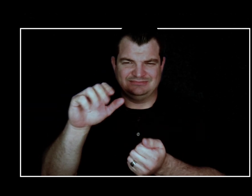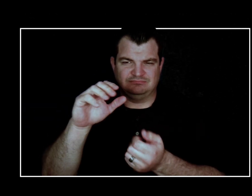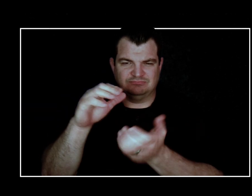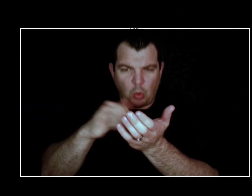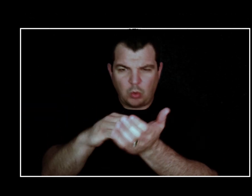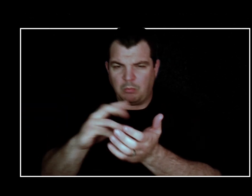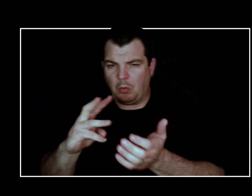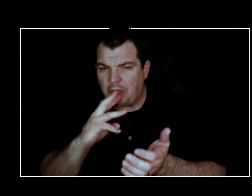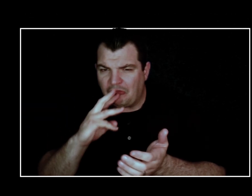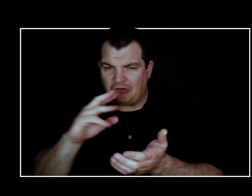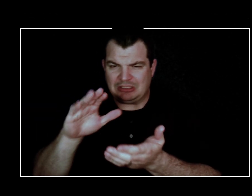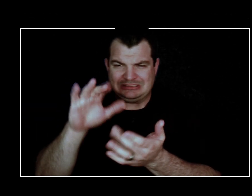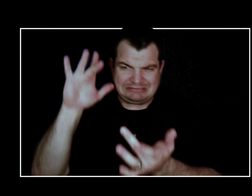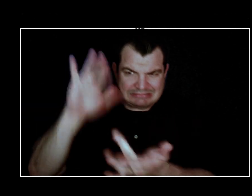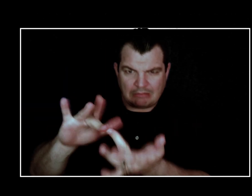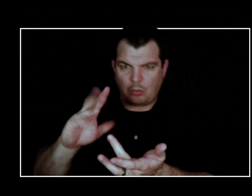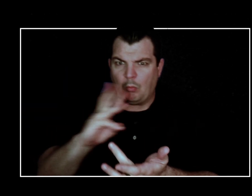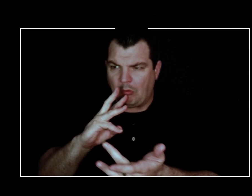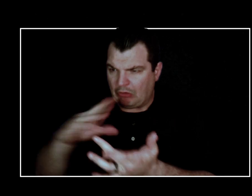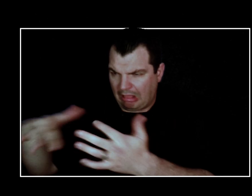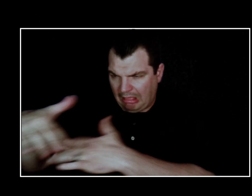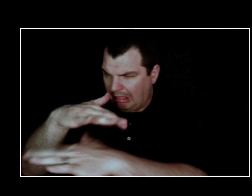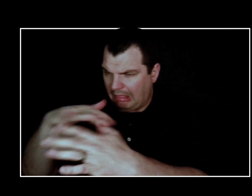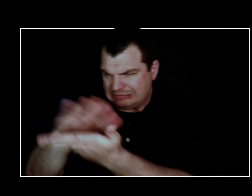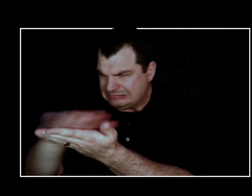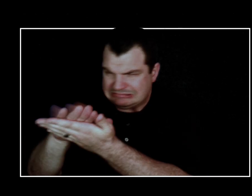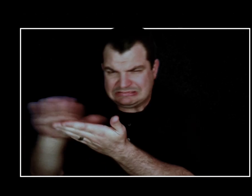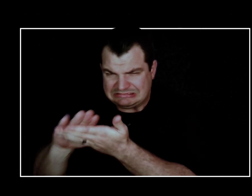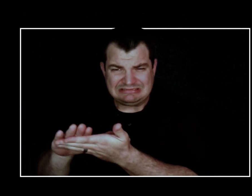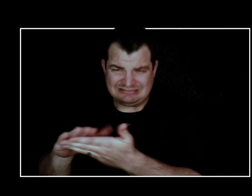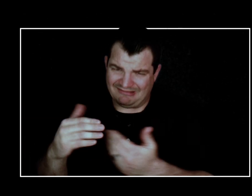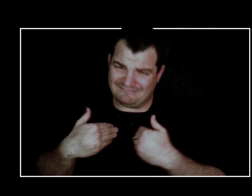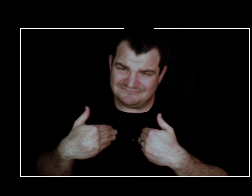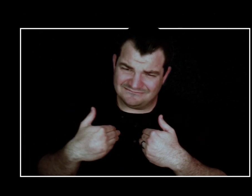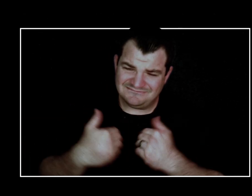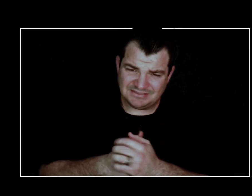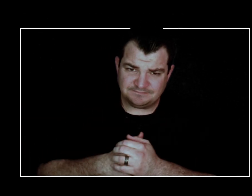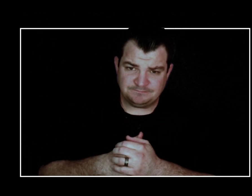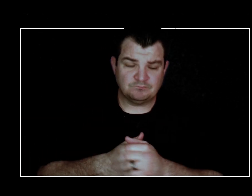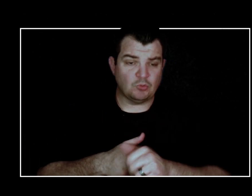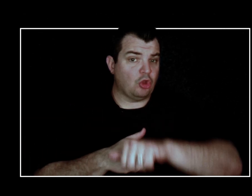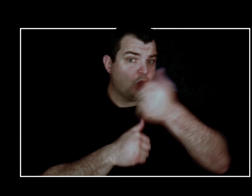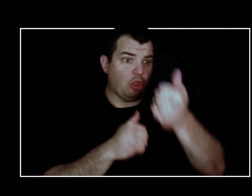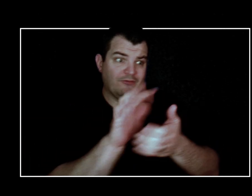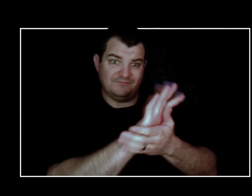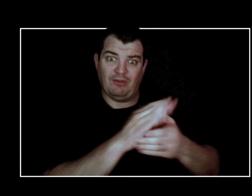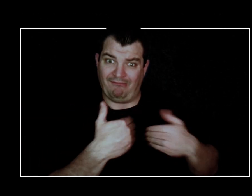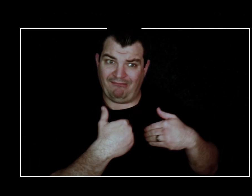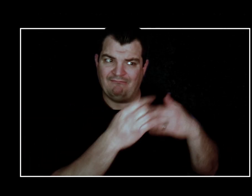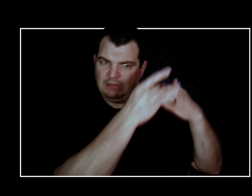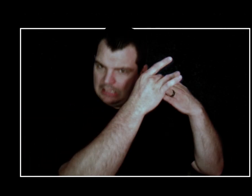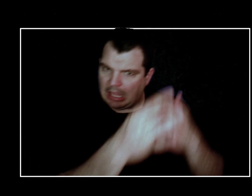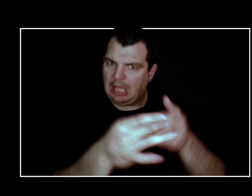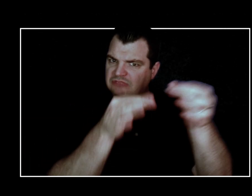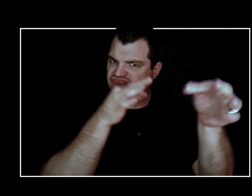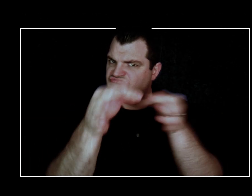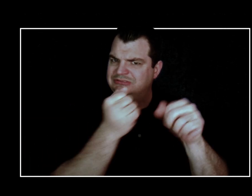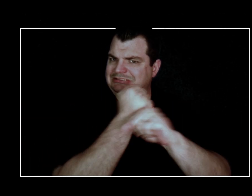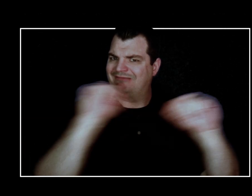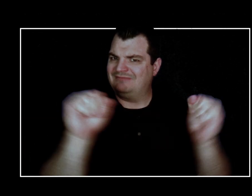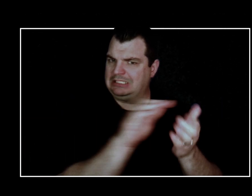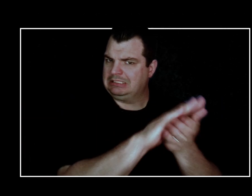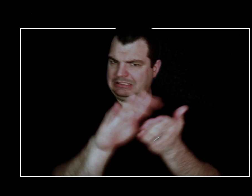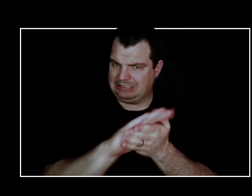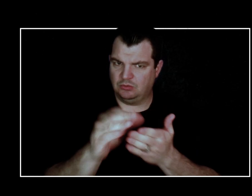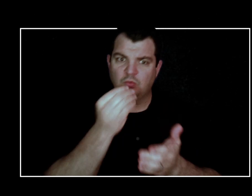disinfect areas that have come into contact with floodwater to get rid of germs. Another video with guidance on safely